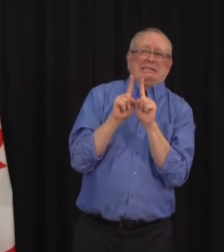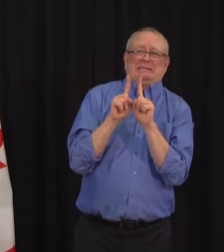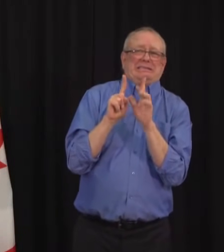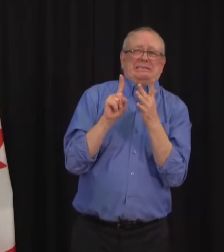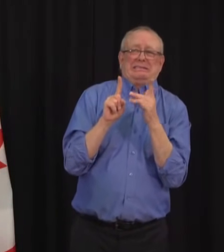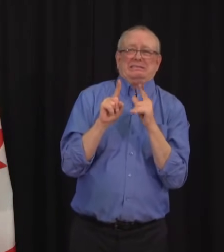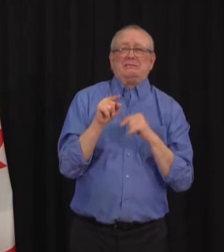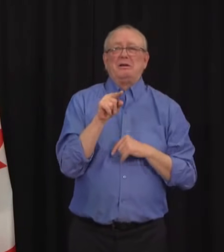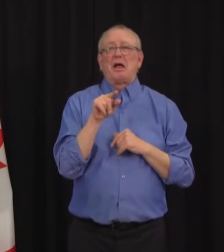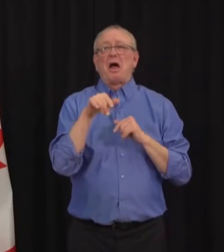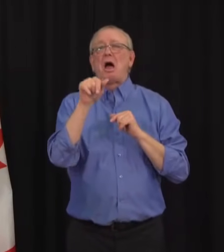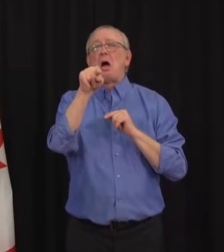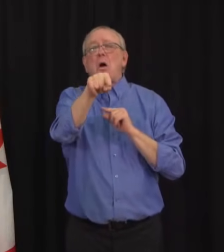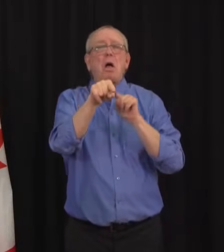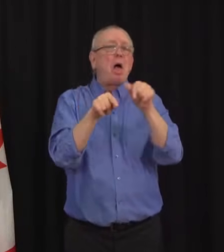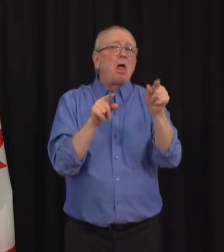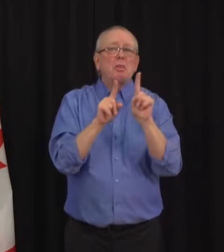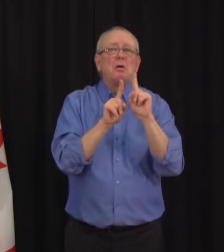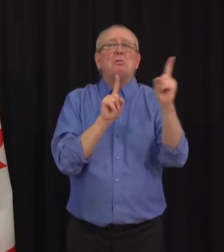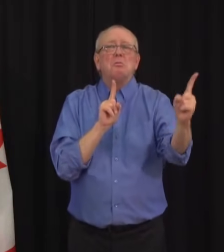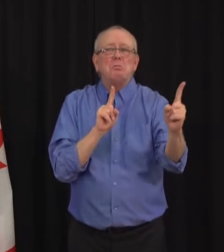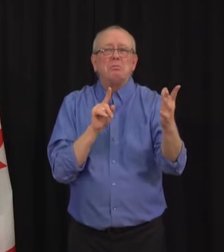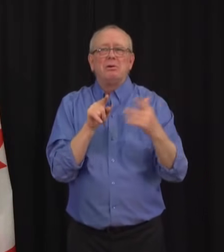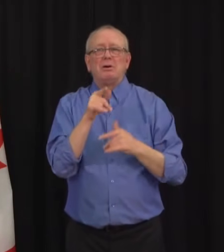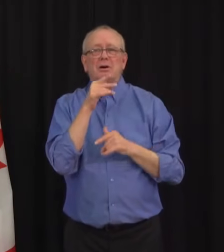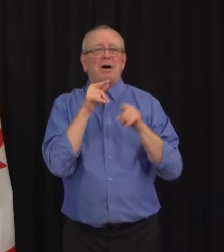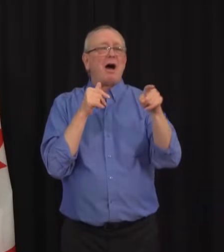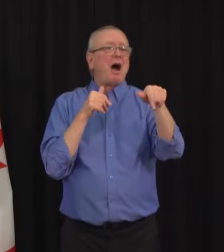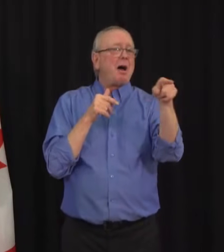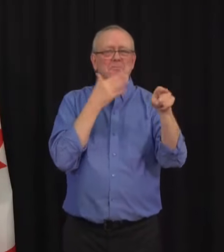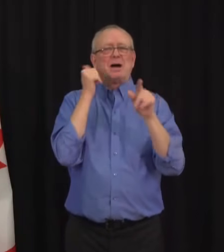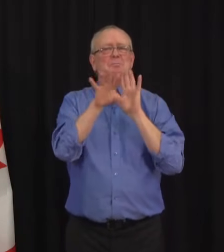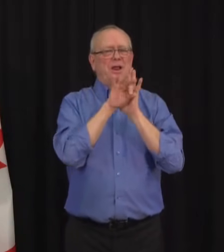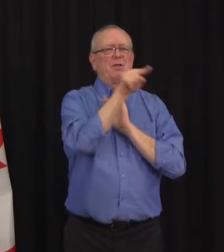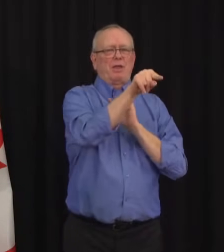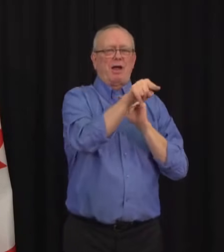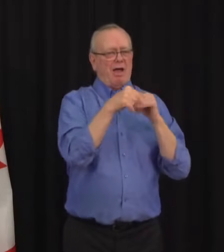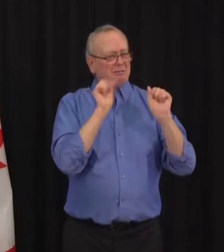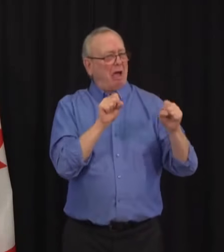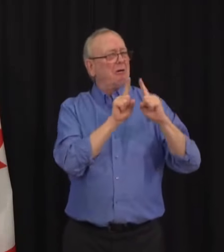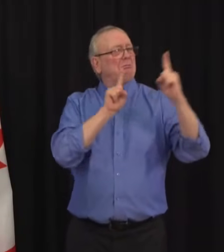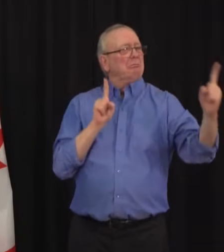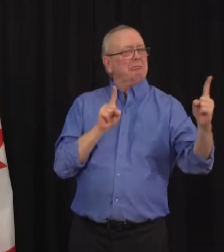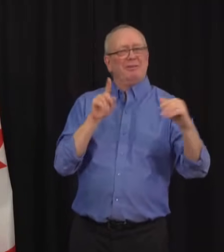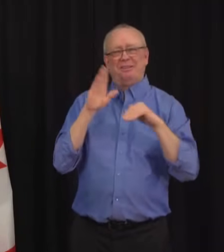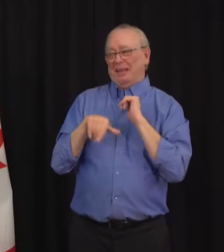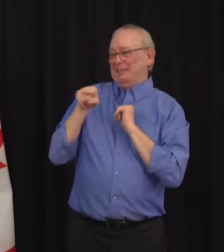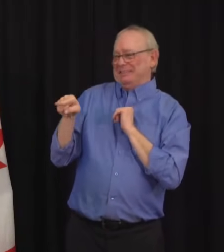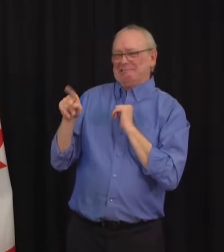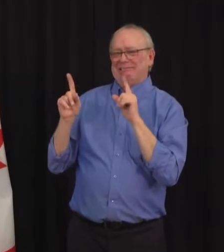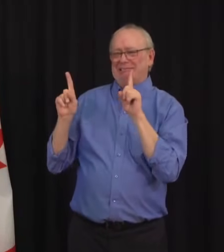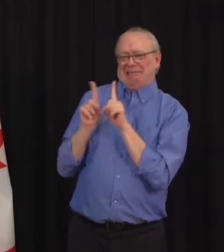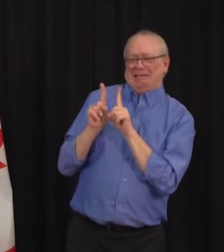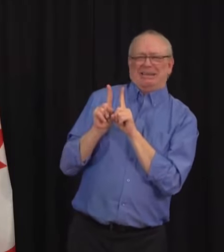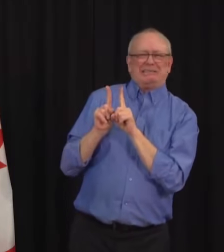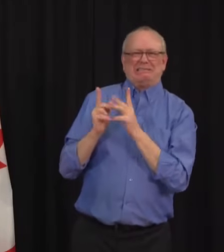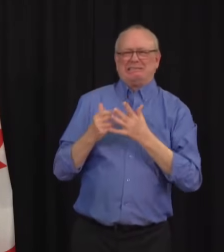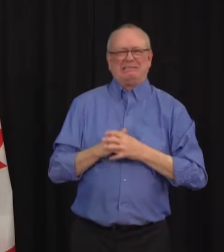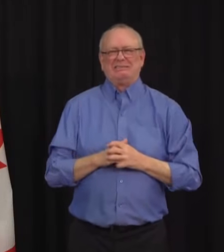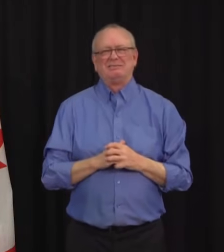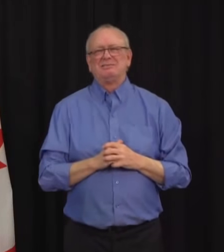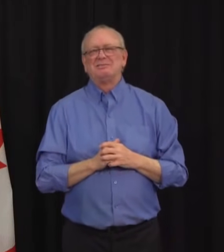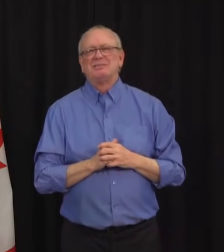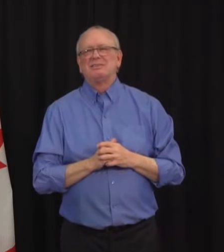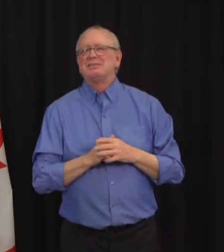close contacts in any activity. And that would be my advice, whether or not we had a contact tracing system that was keeping up with all